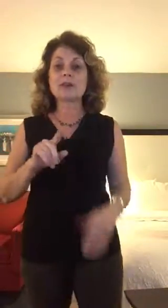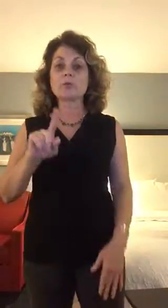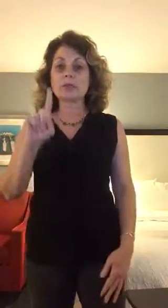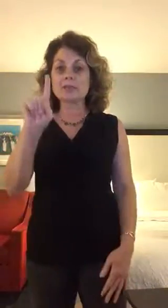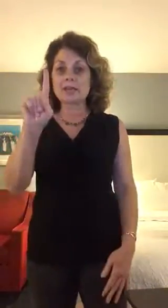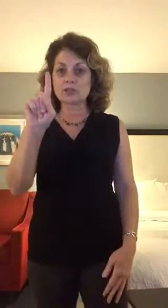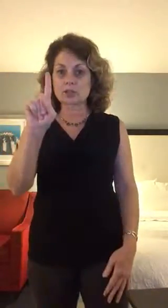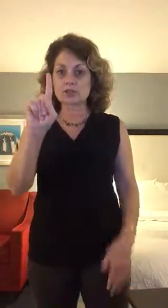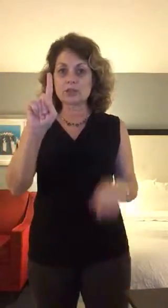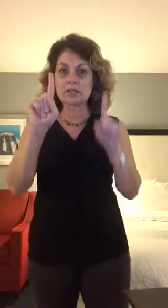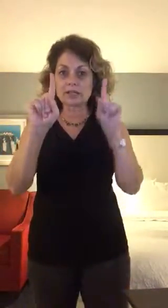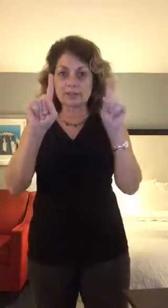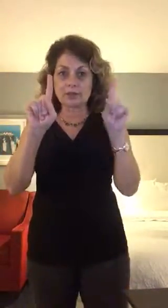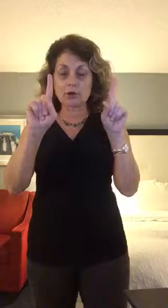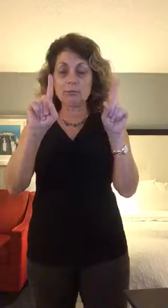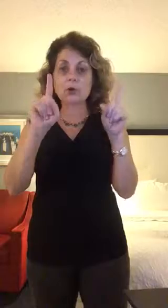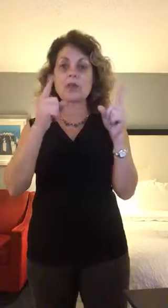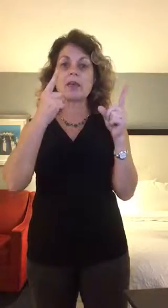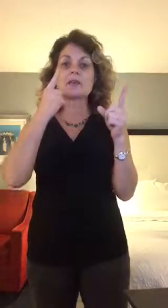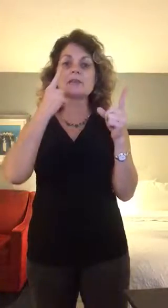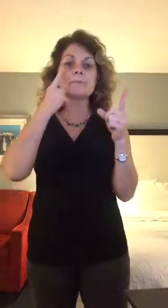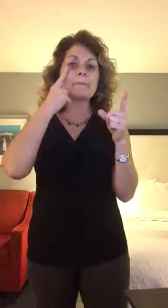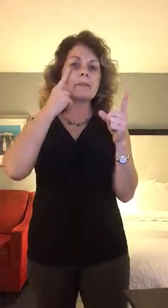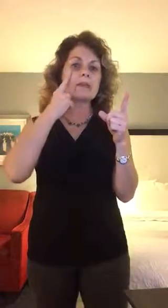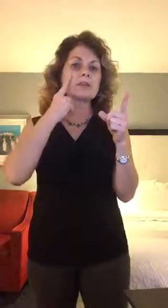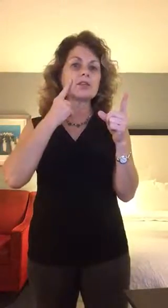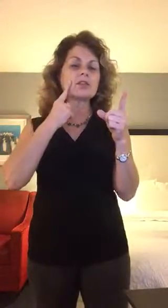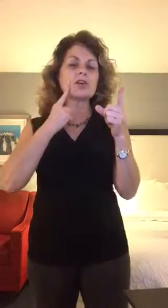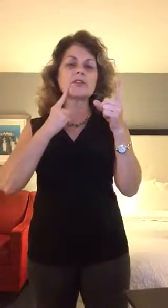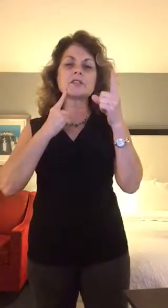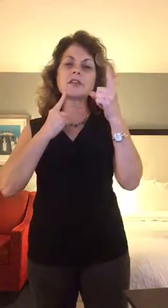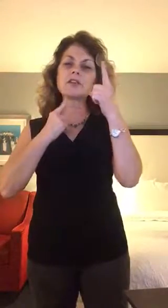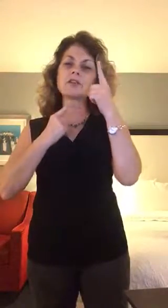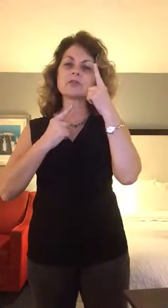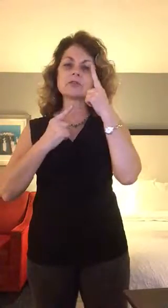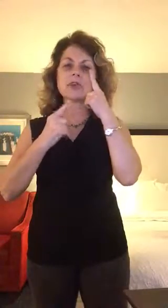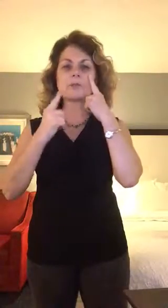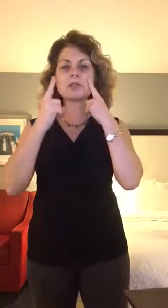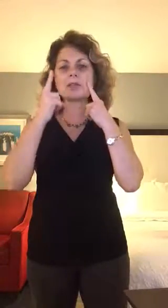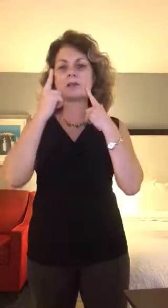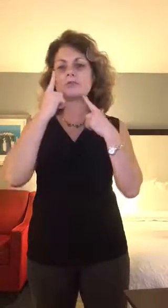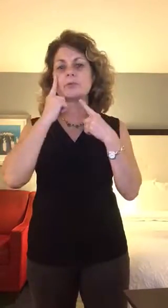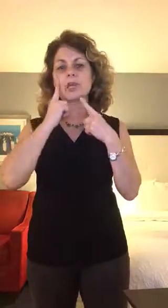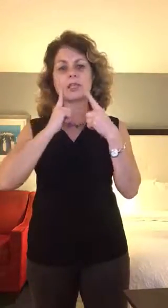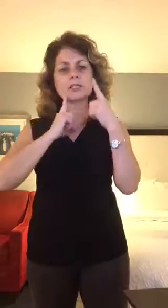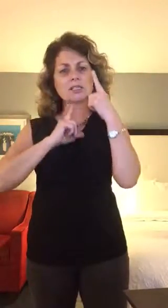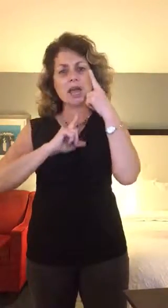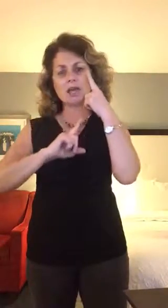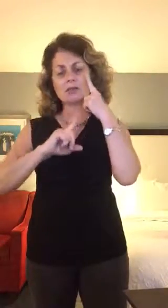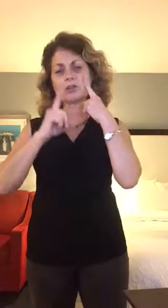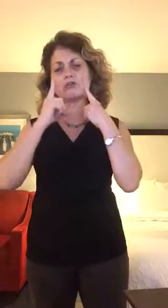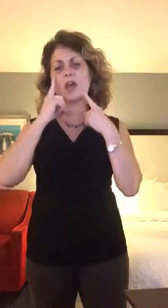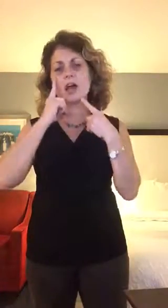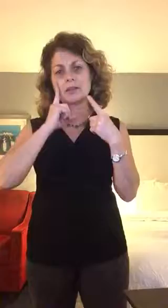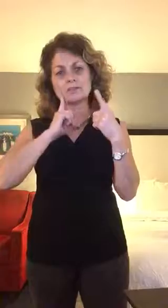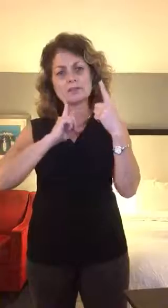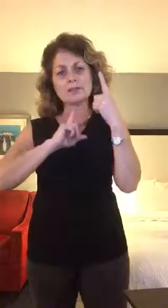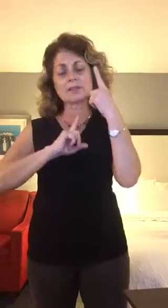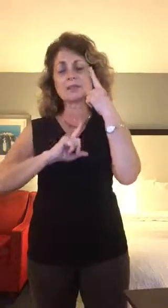Cry, we're going to take just your index finger, both hands, and here are the tears coming down from the eyes. Sad. Cry. This is a sign